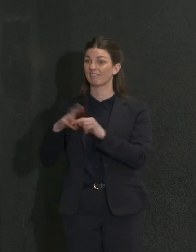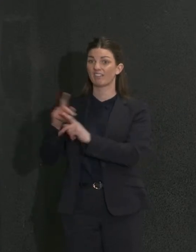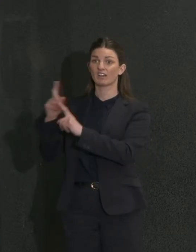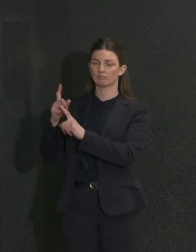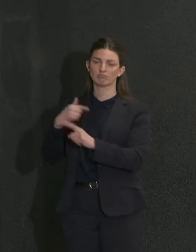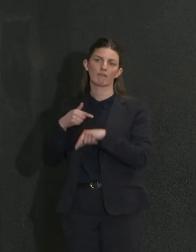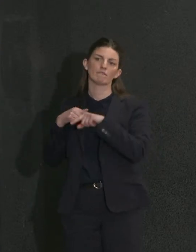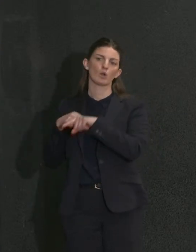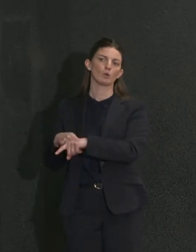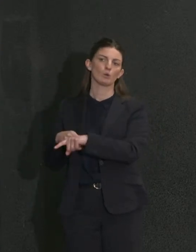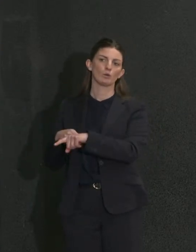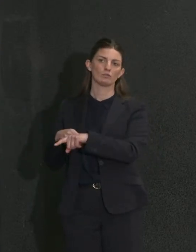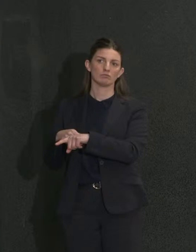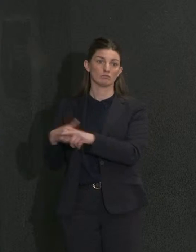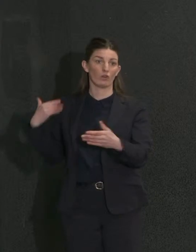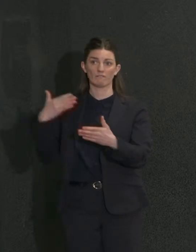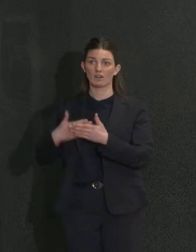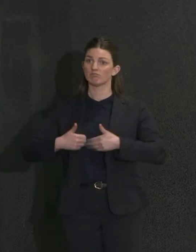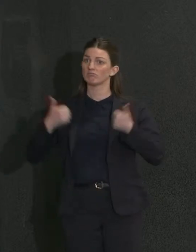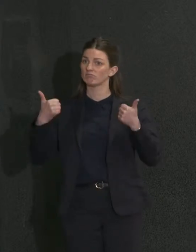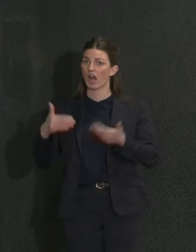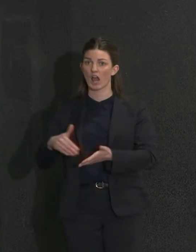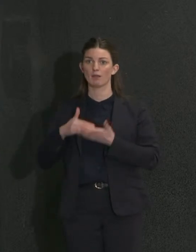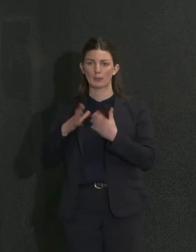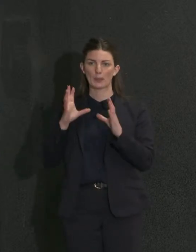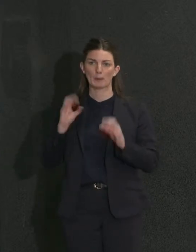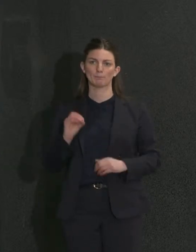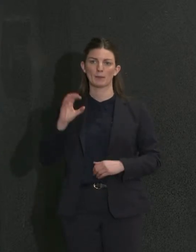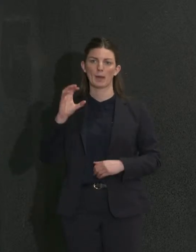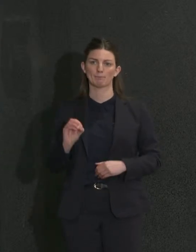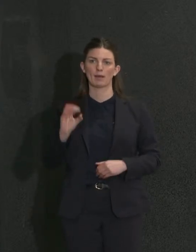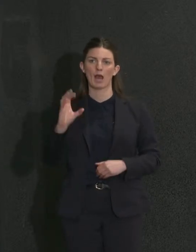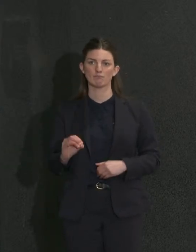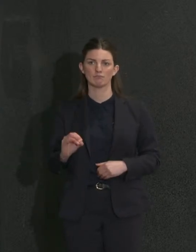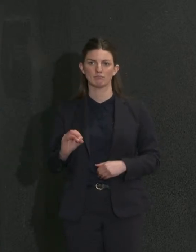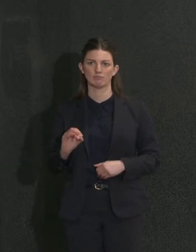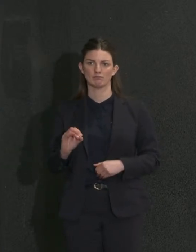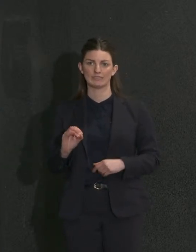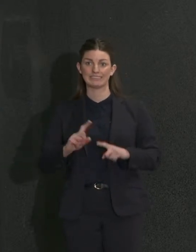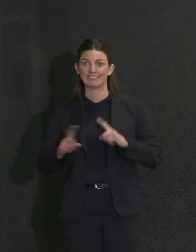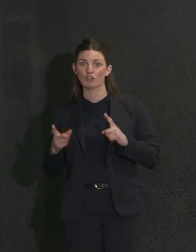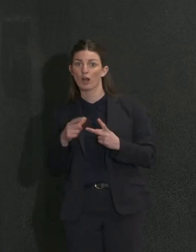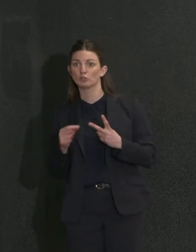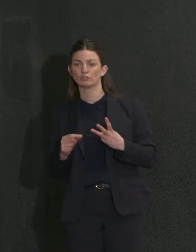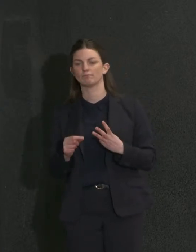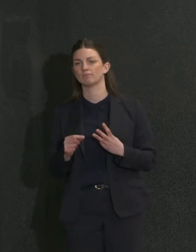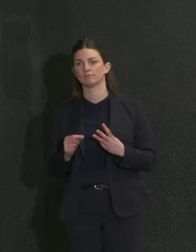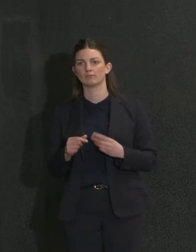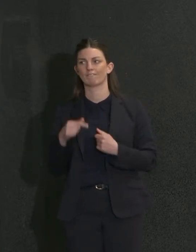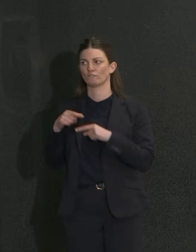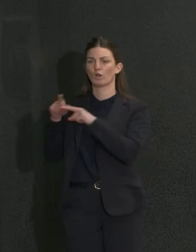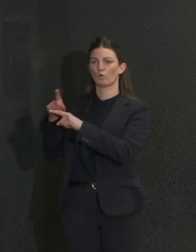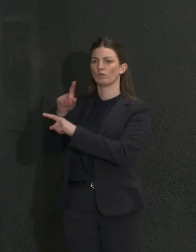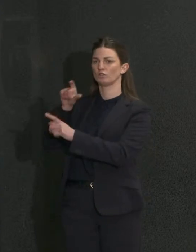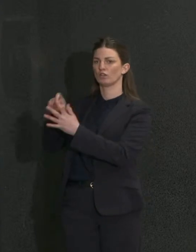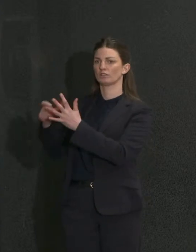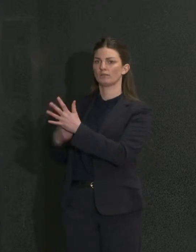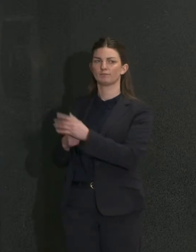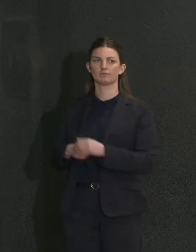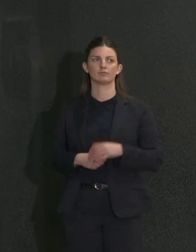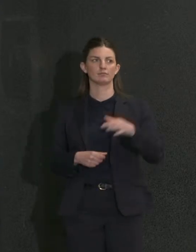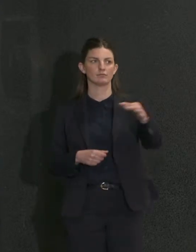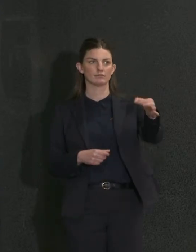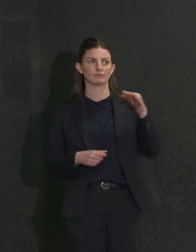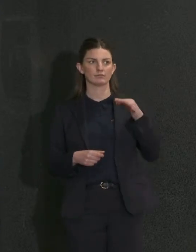follow the advice. It's served us well, and there's really no alternative. Premier, I've got a colleague who's asked whether you regret saying that we crushed